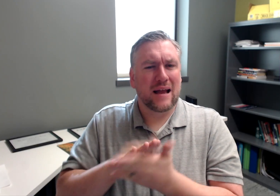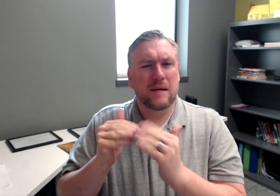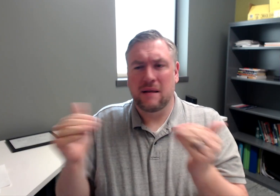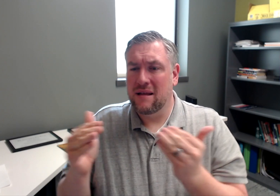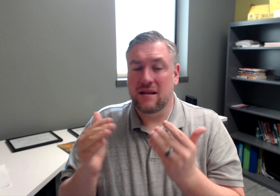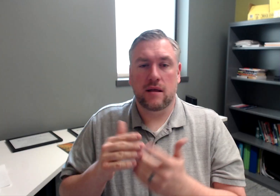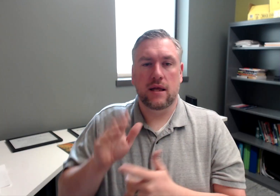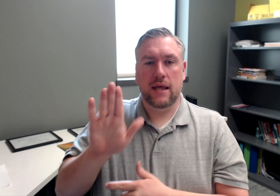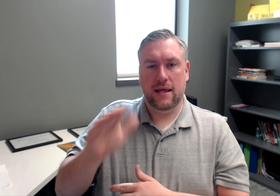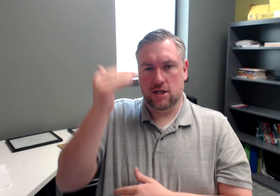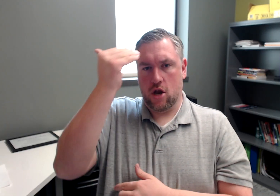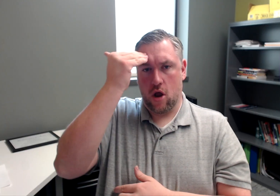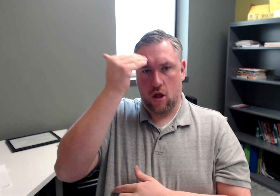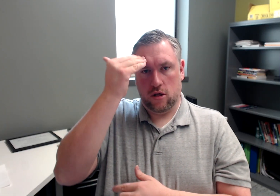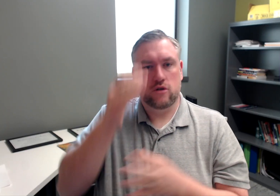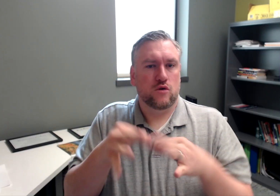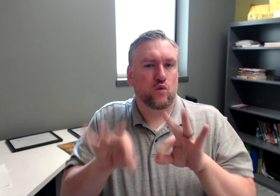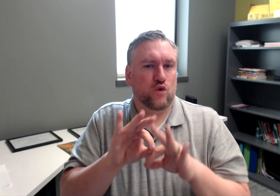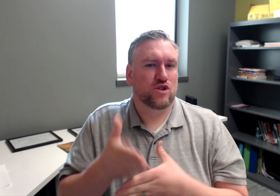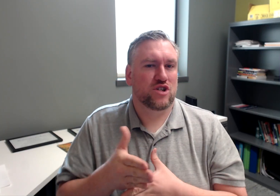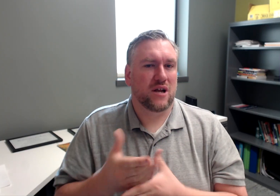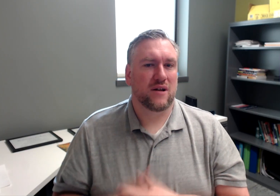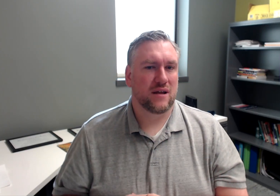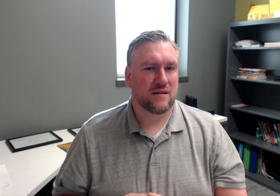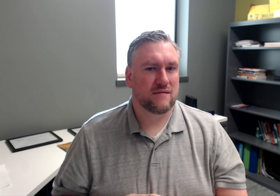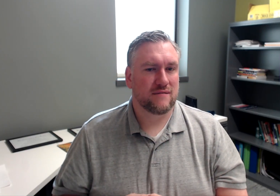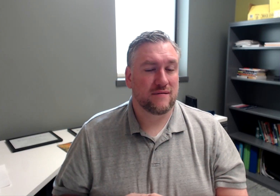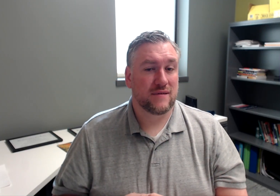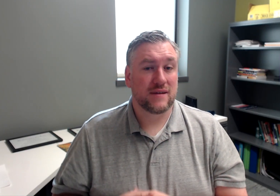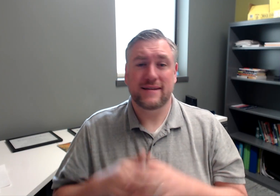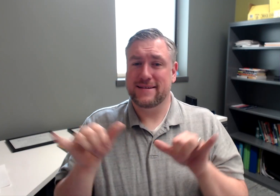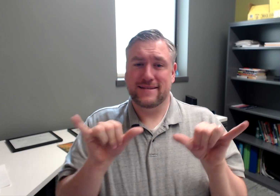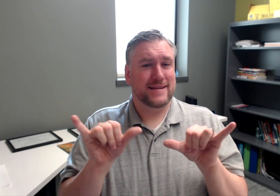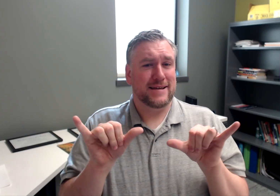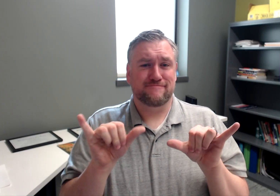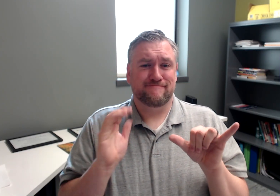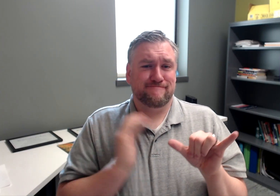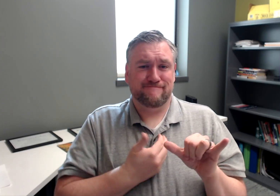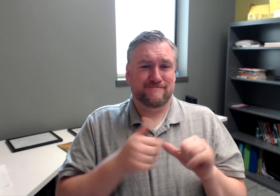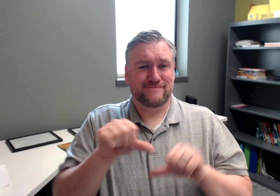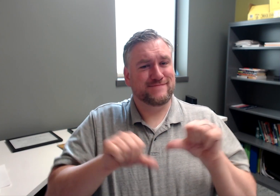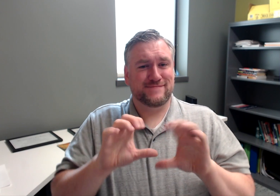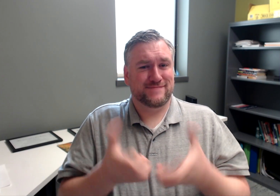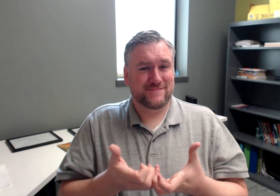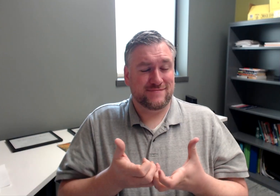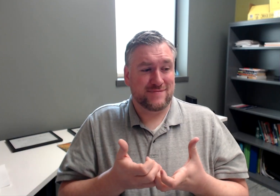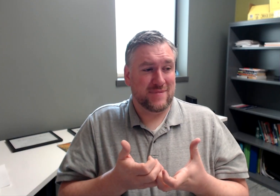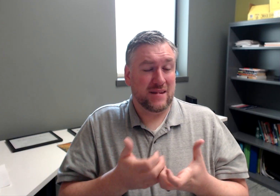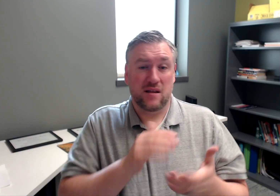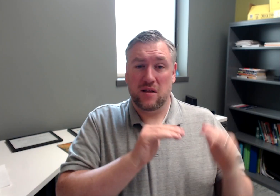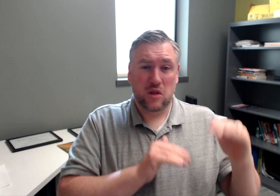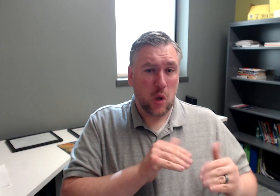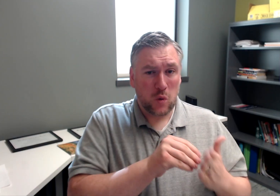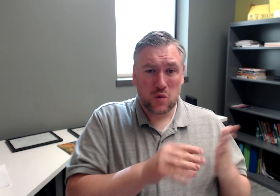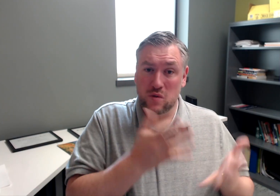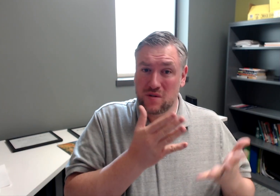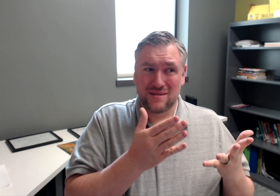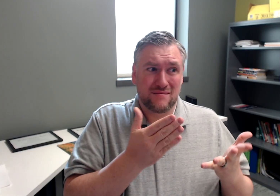And it doesn't matter his academic level or his knowledge is worth sharing. So it's the same in science class. A